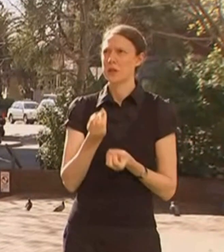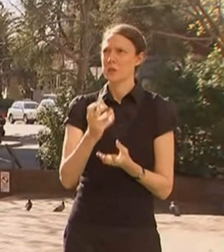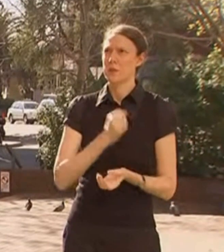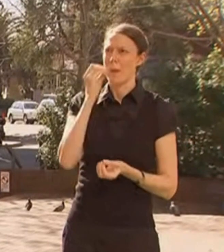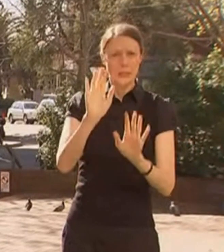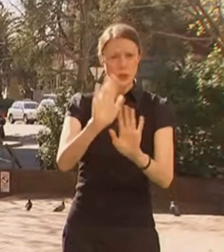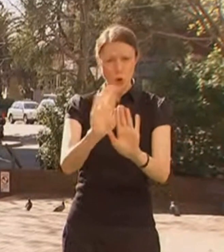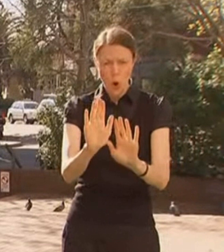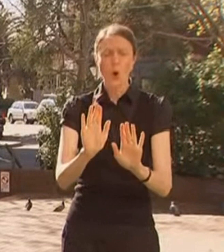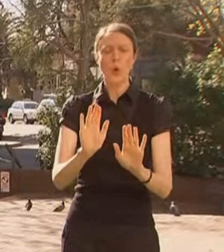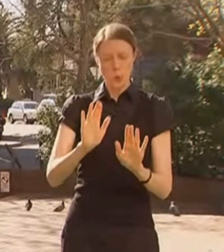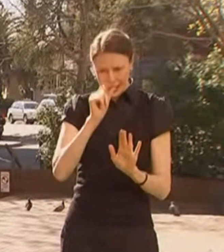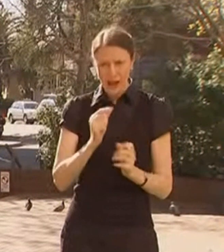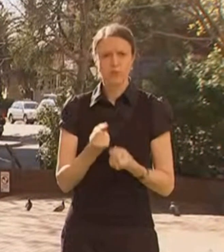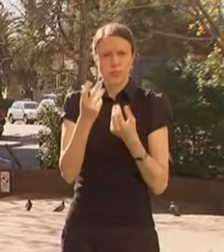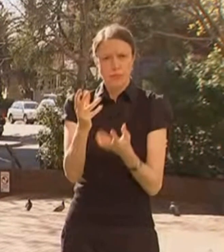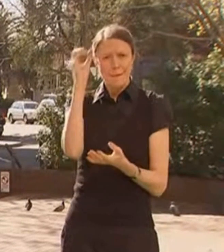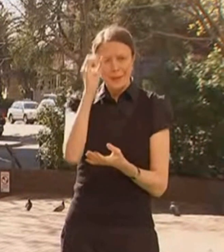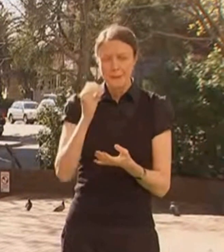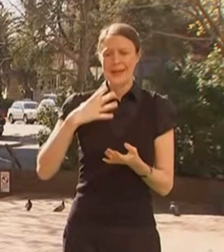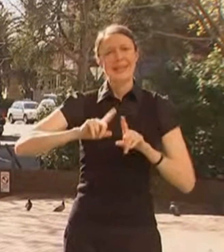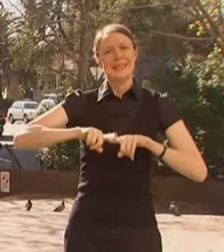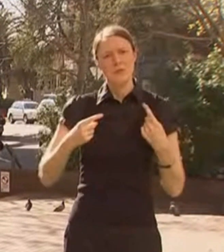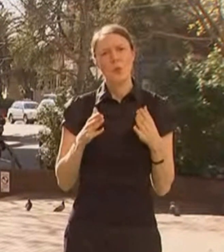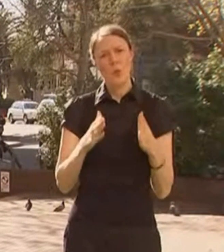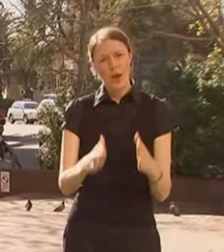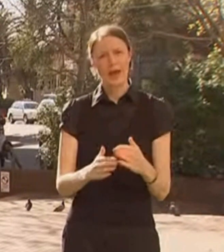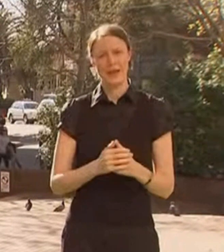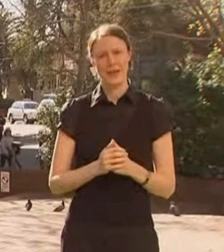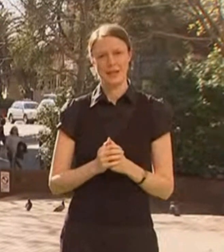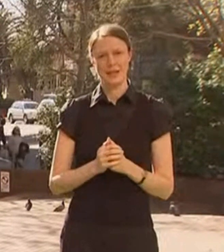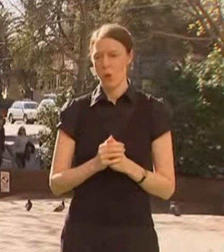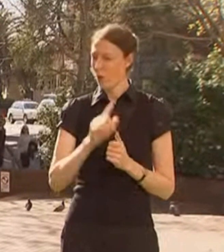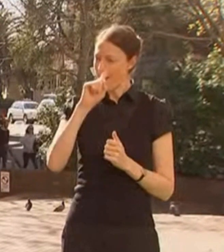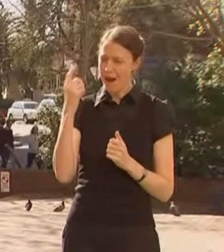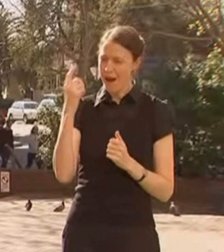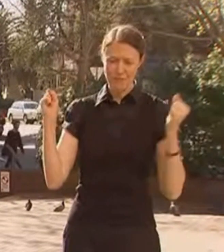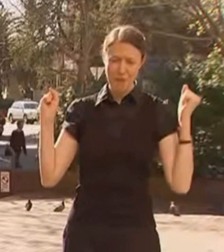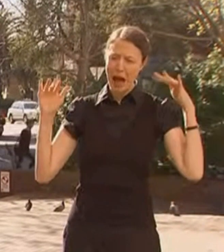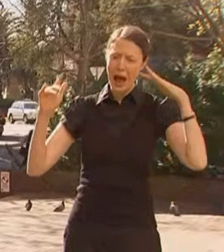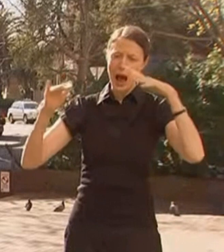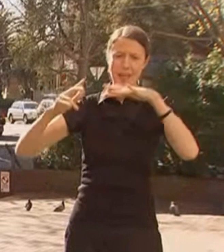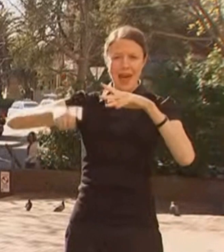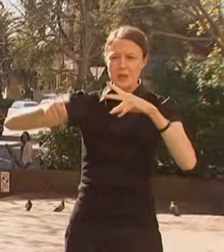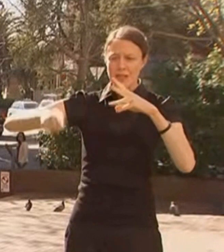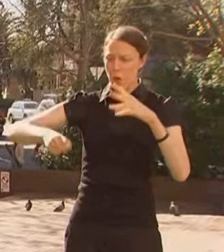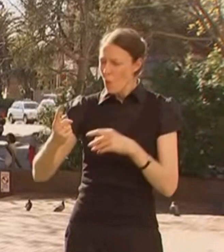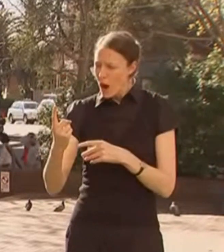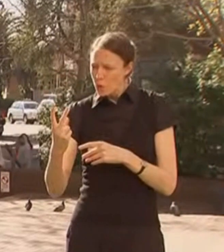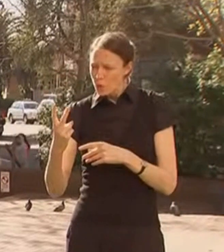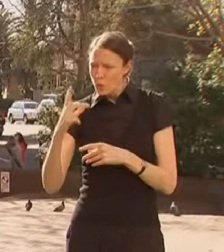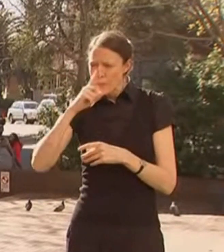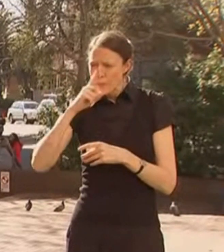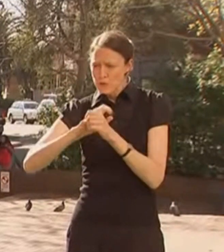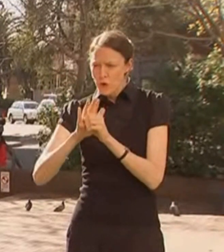do not want anybody flouting the health orders. The health orders are there for a reason, and in New South Wales, we wouldn't ever want to be in a position